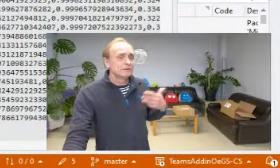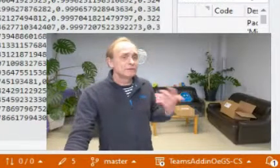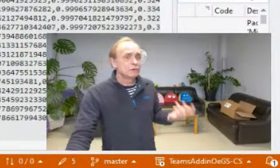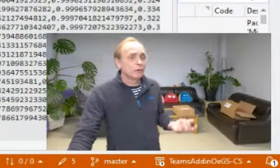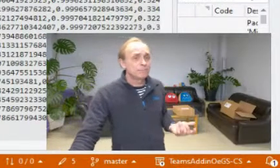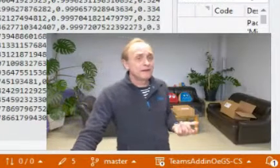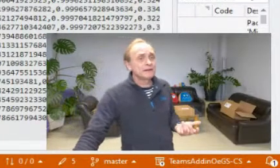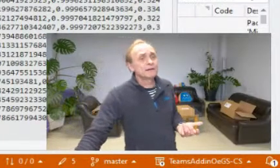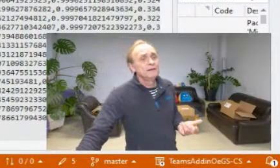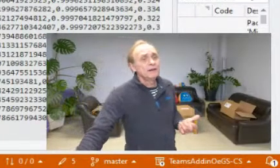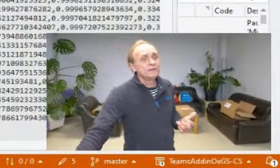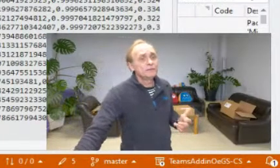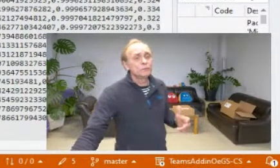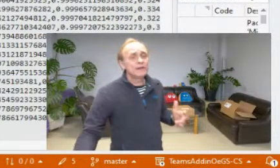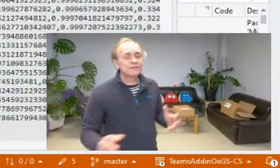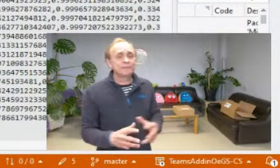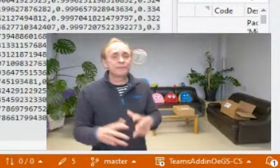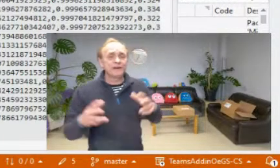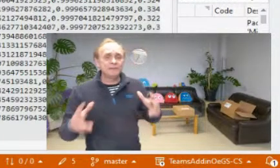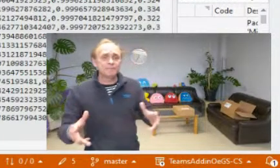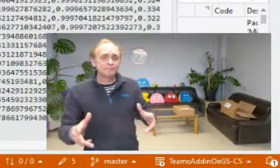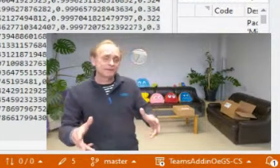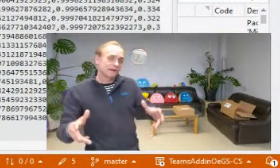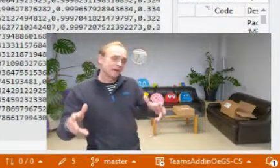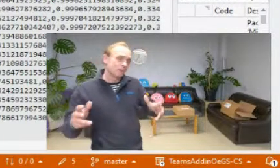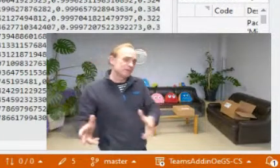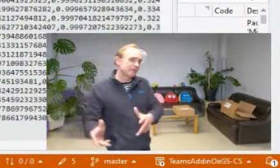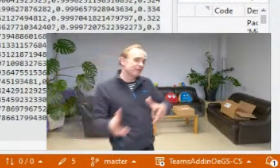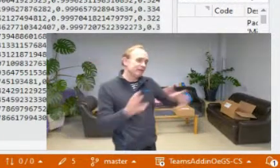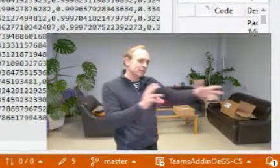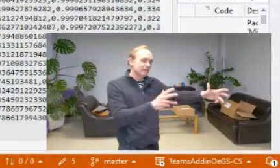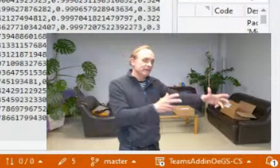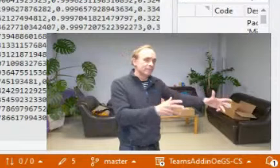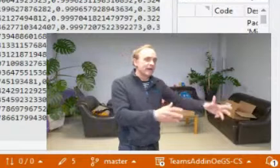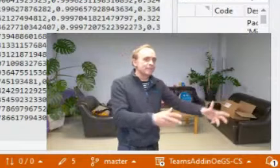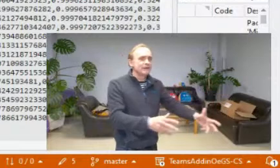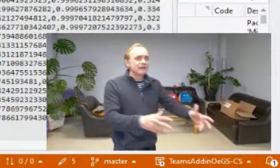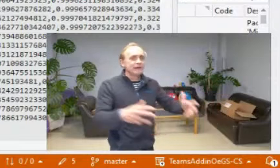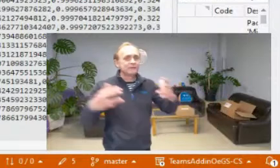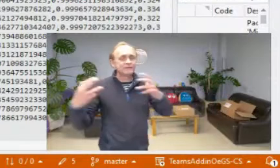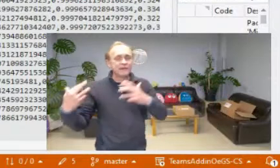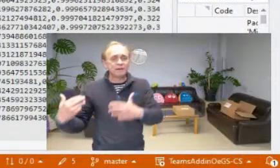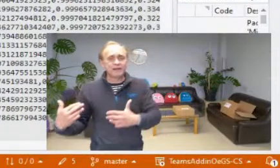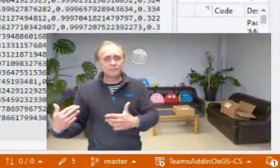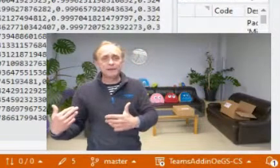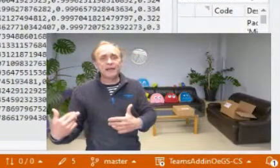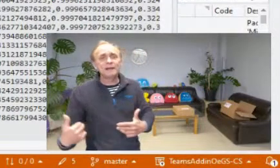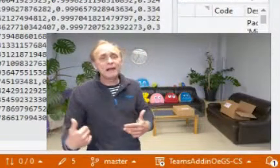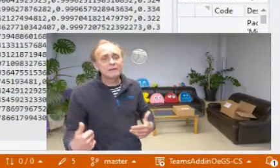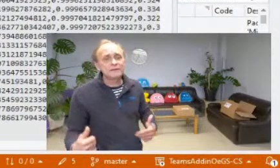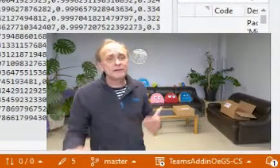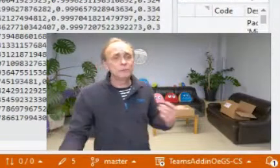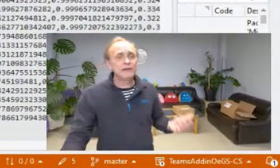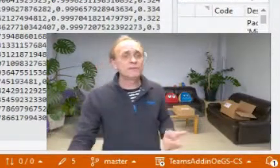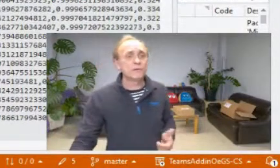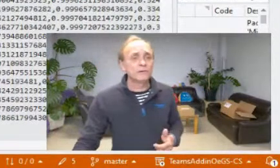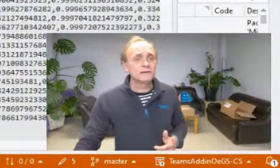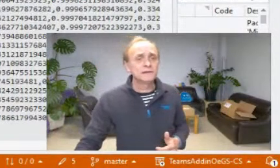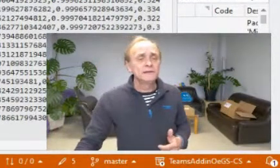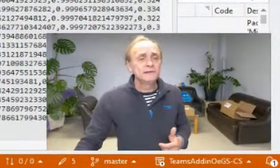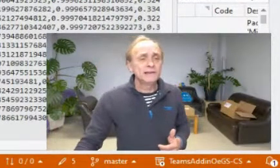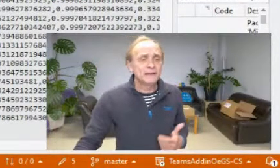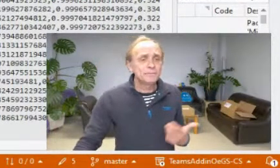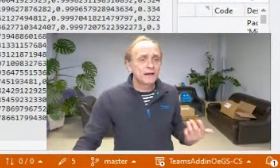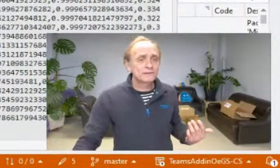MediaPipe does a callback as soon as a frame which we sent to MediaPipe has been analyzed, and we have